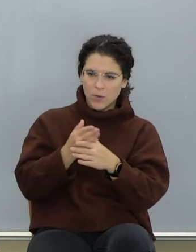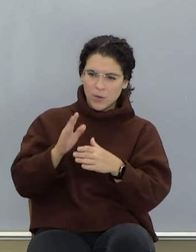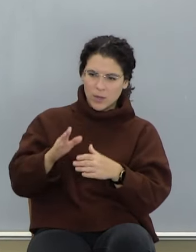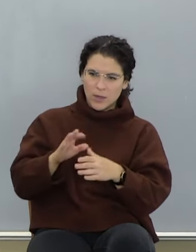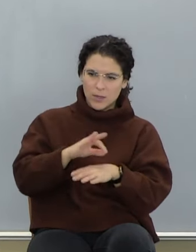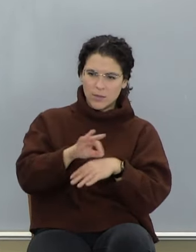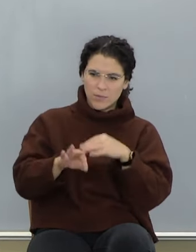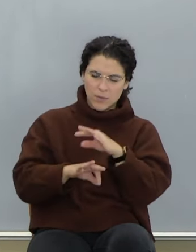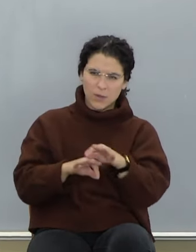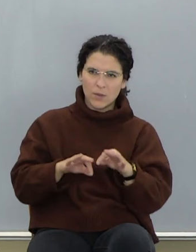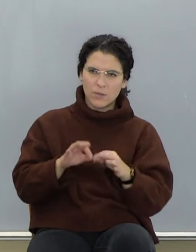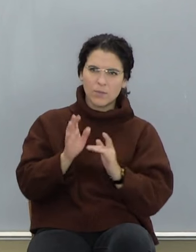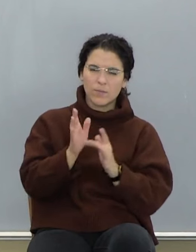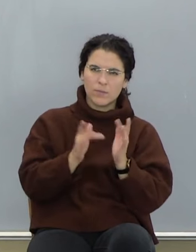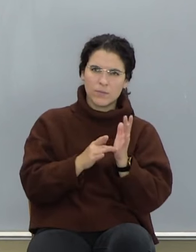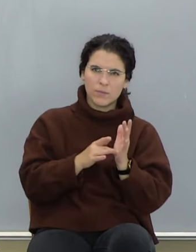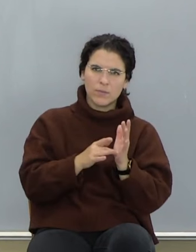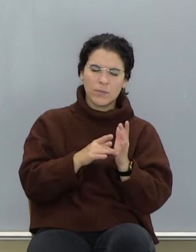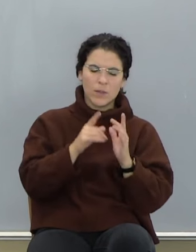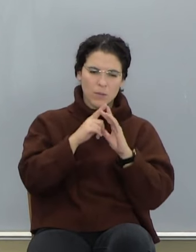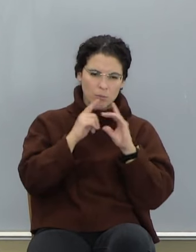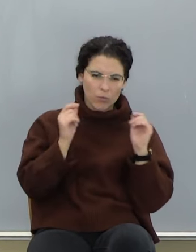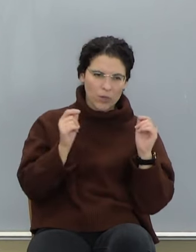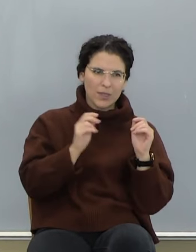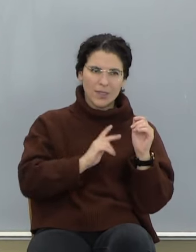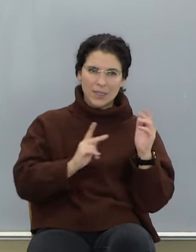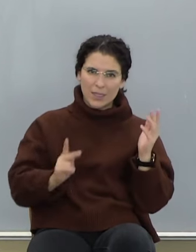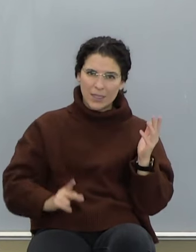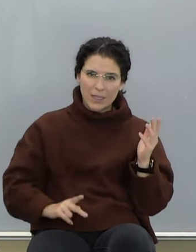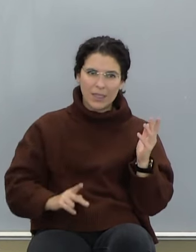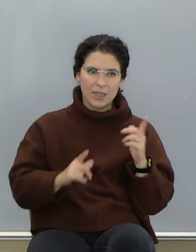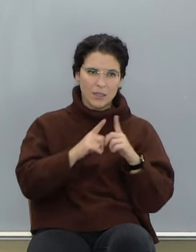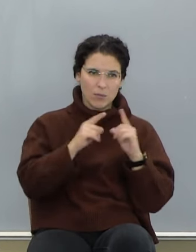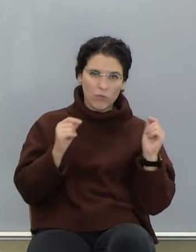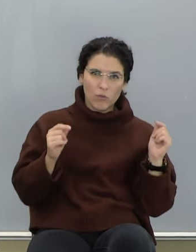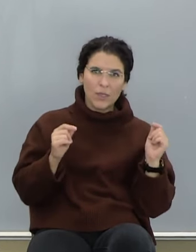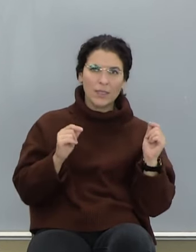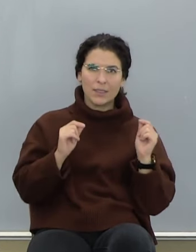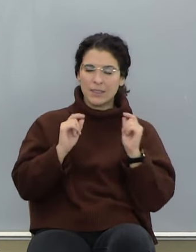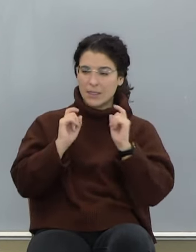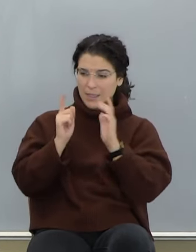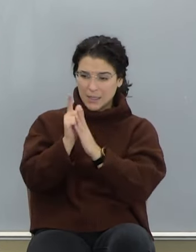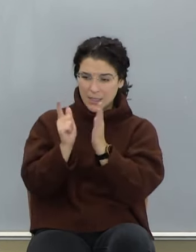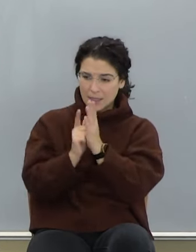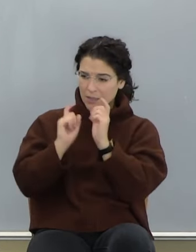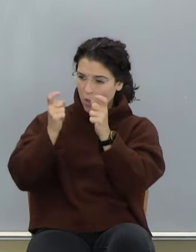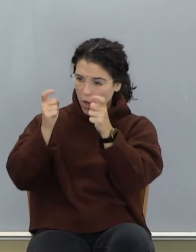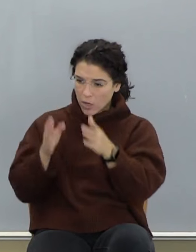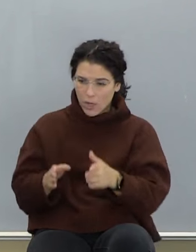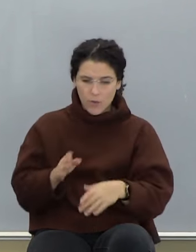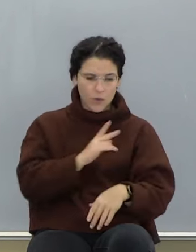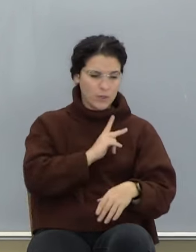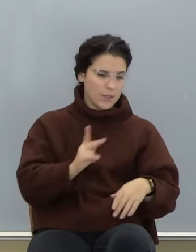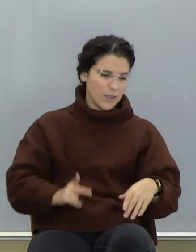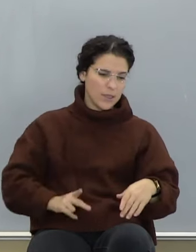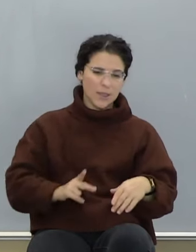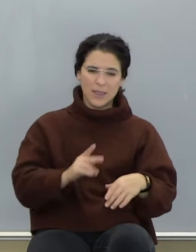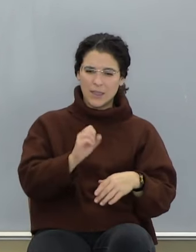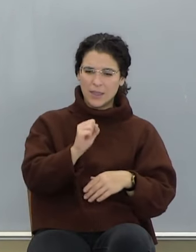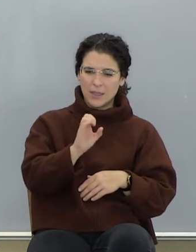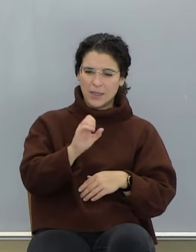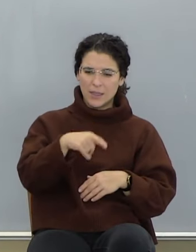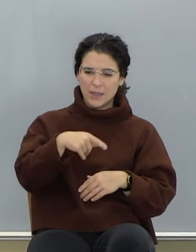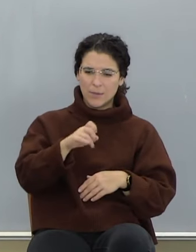Jesus is the prophet, priest, and king. As a priest, he's a lawgiver. As a king, he's the scepter.